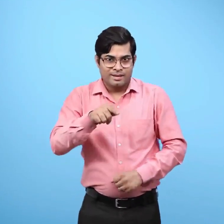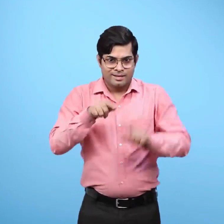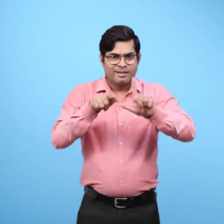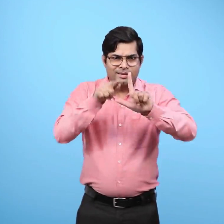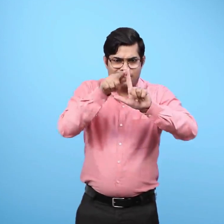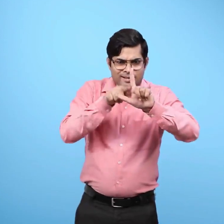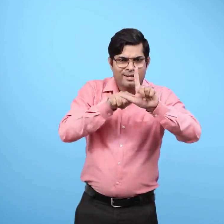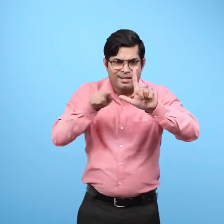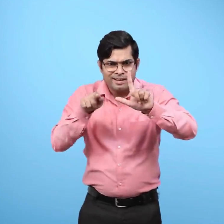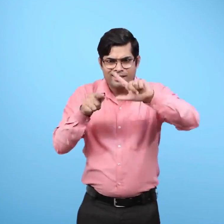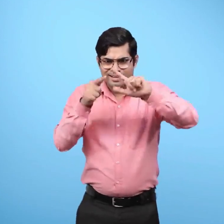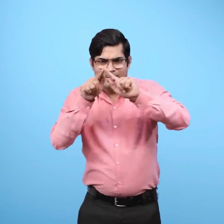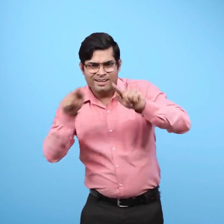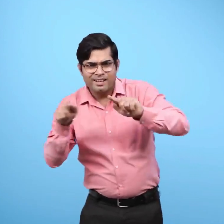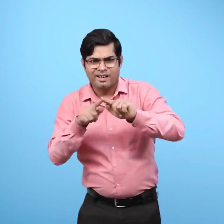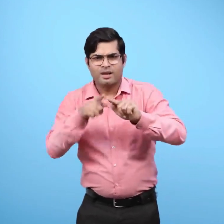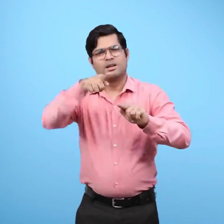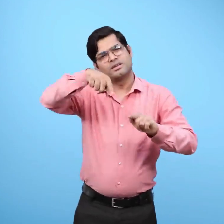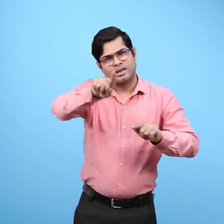Also write what kind of angle it is.